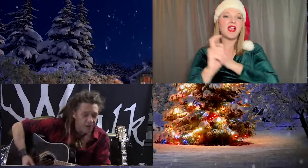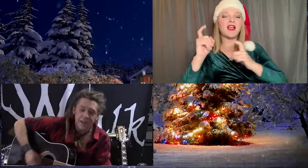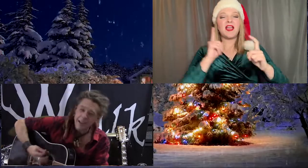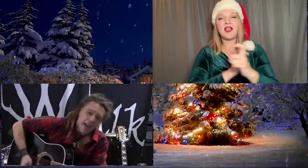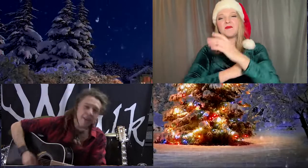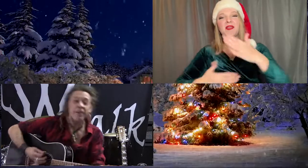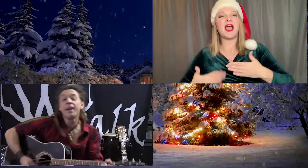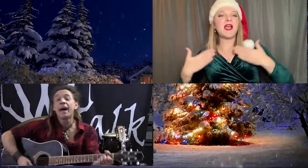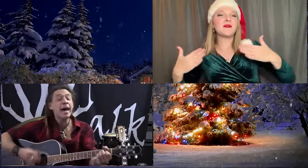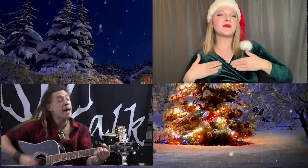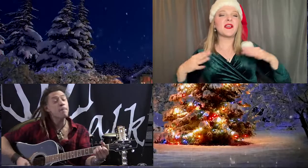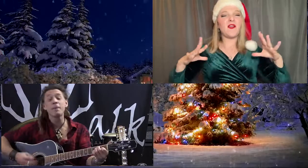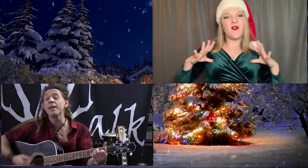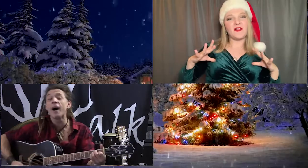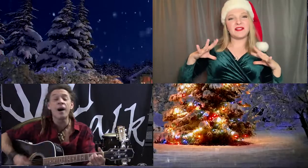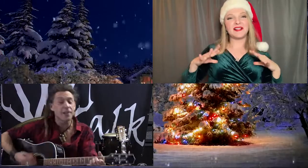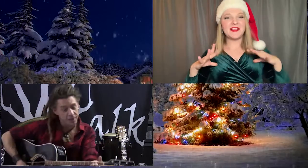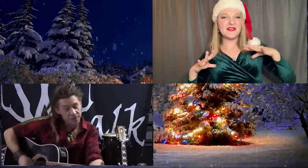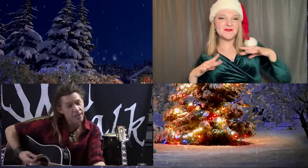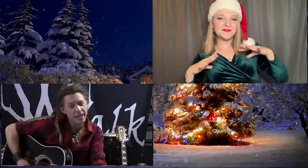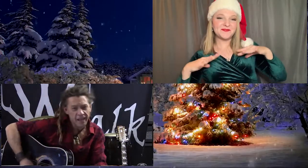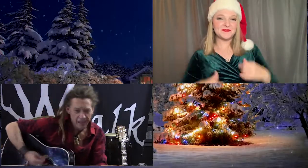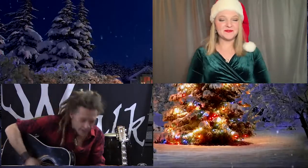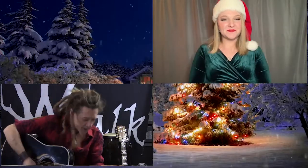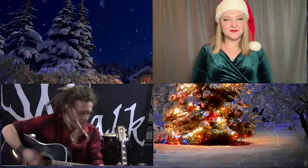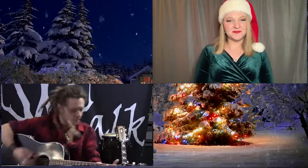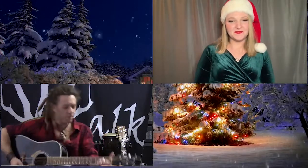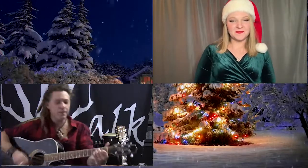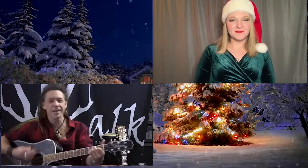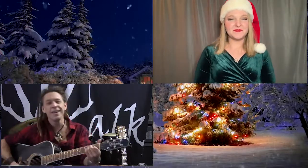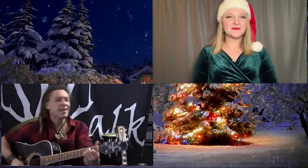Christmas tree, have a happy holiday.